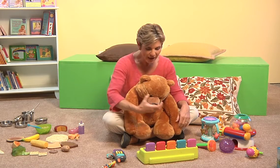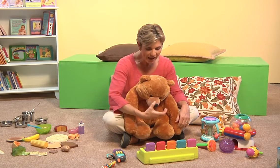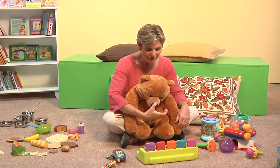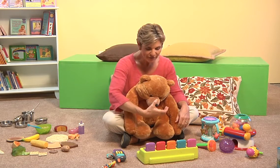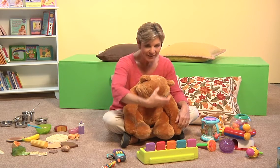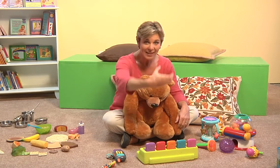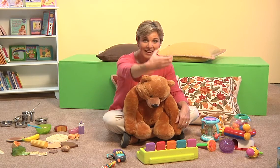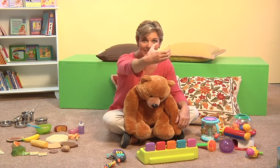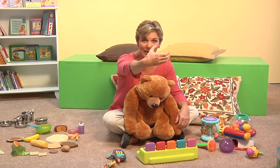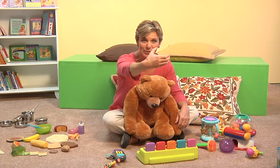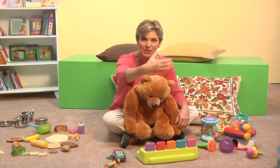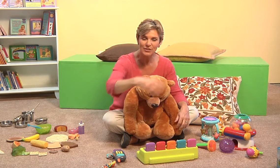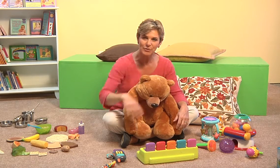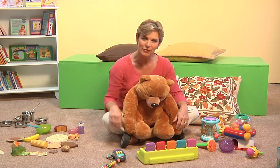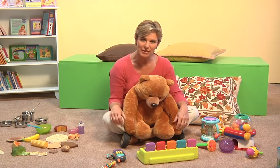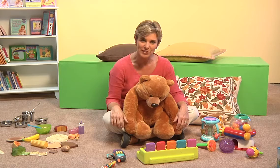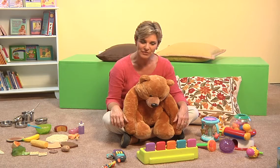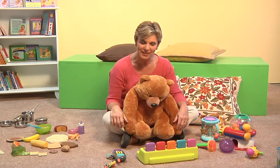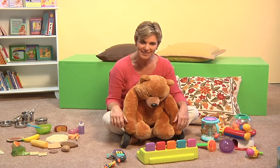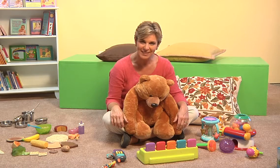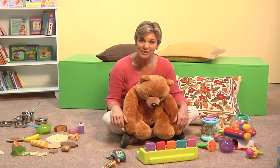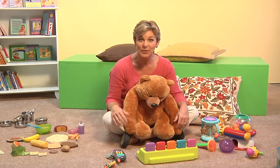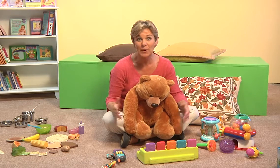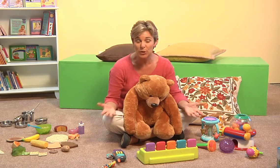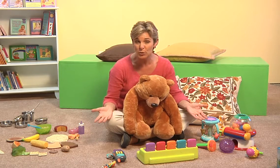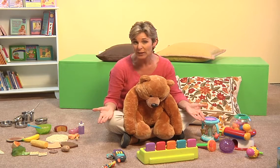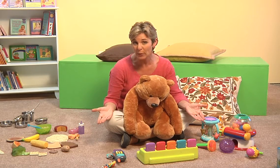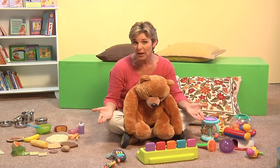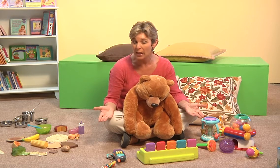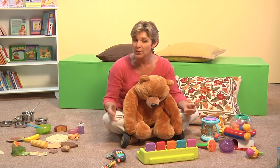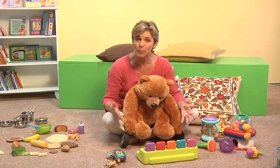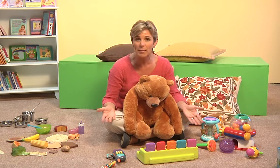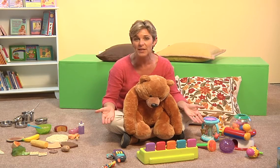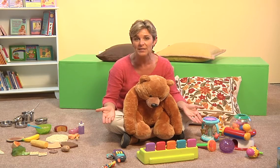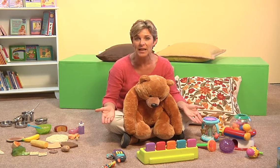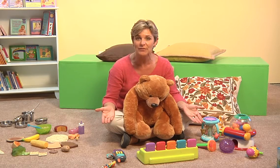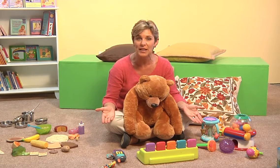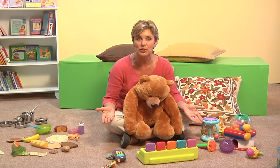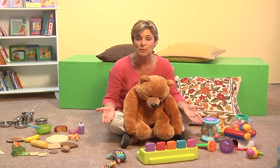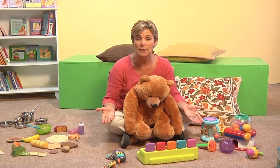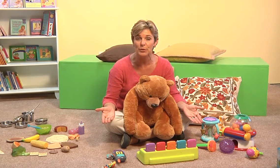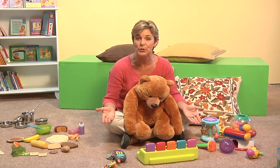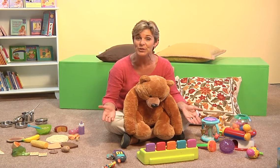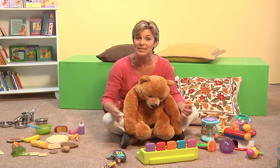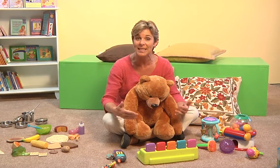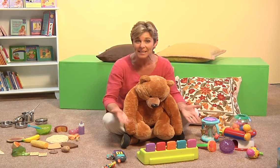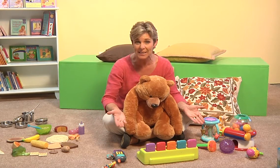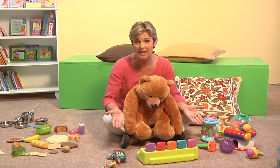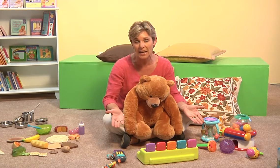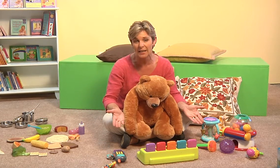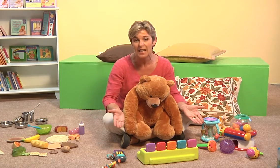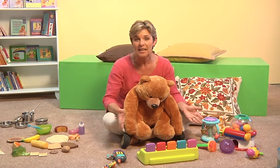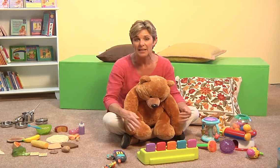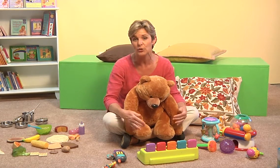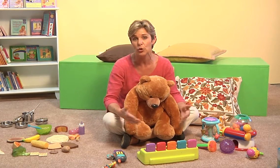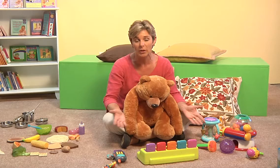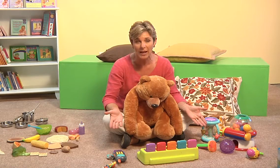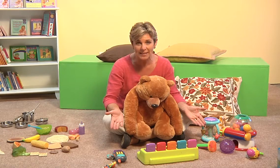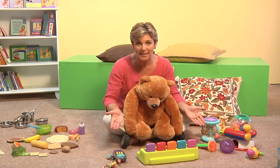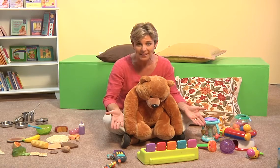Giraffe. That one's also in front of his face. So that works really well, and your baby doesn't have to actually be able to see the sign in its normal context.